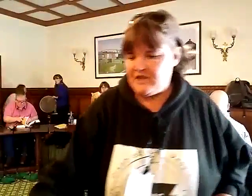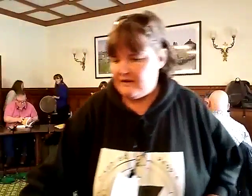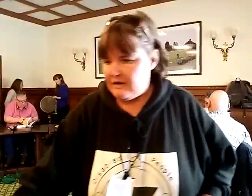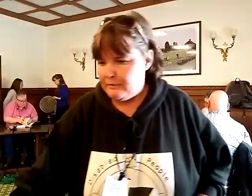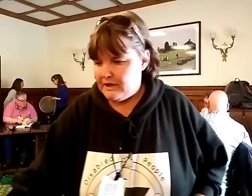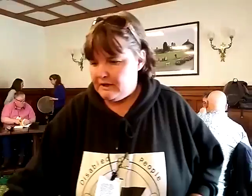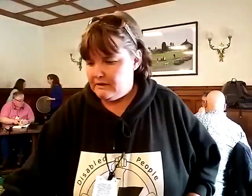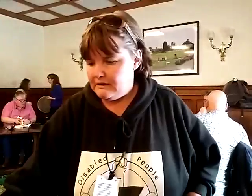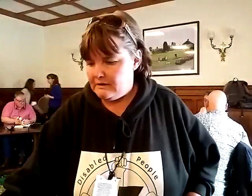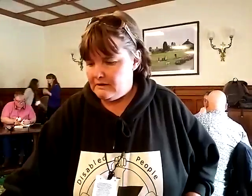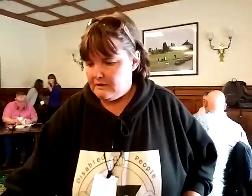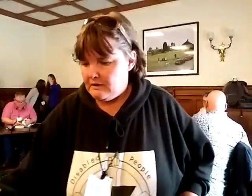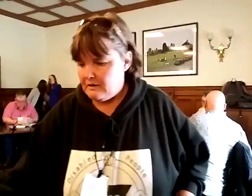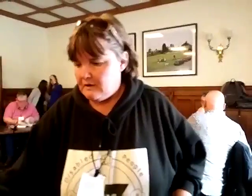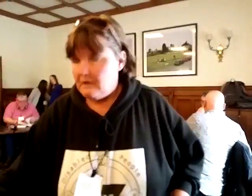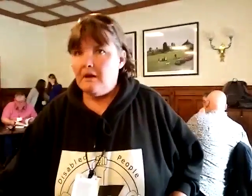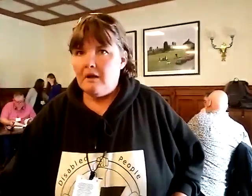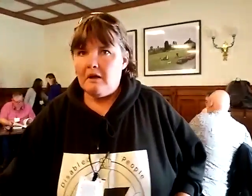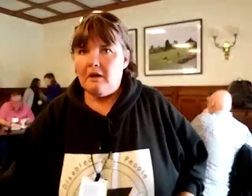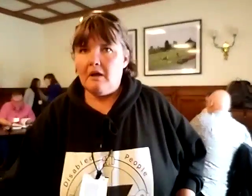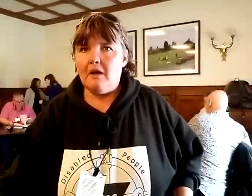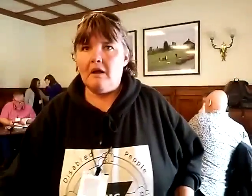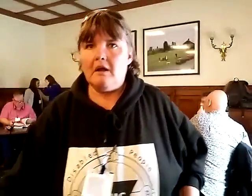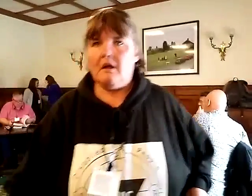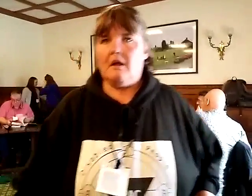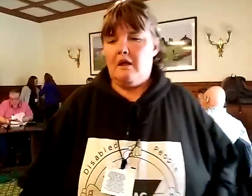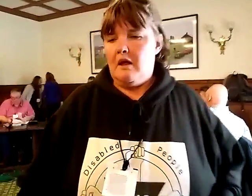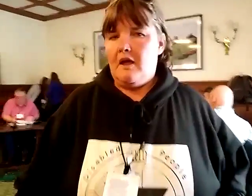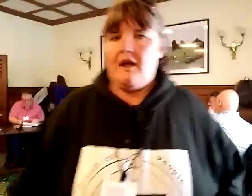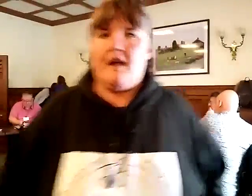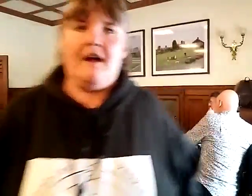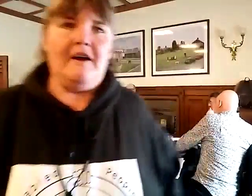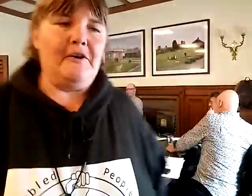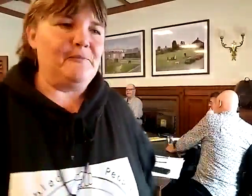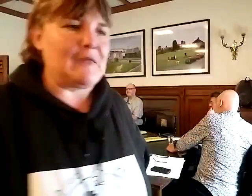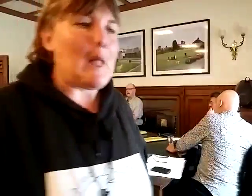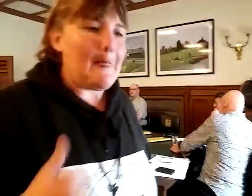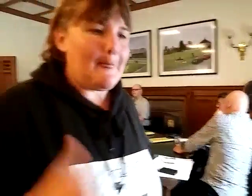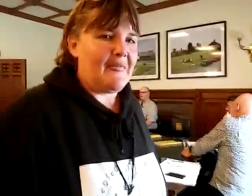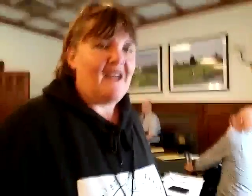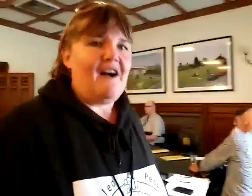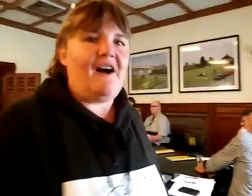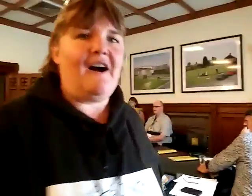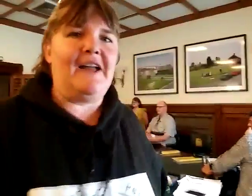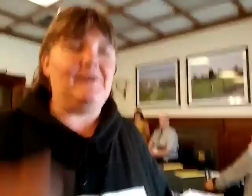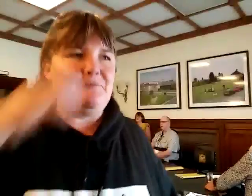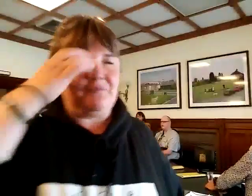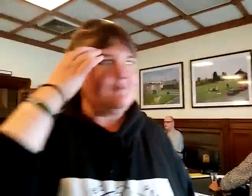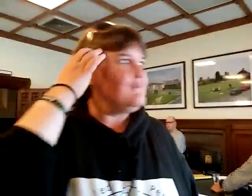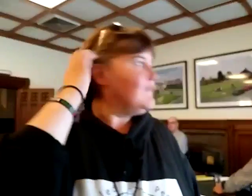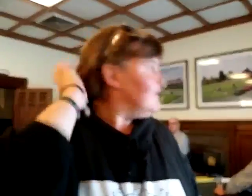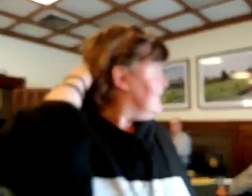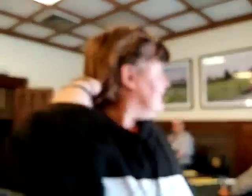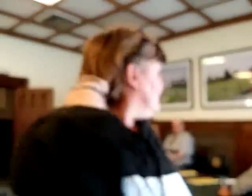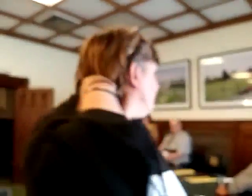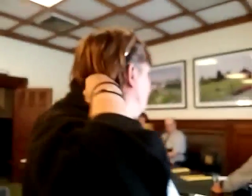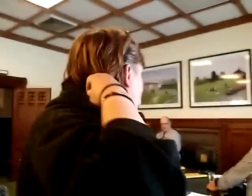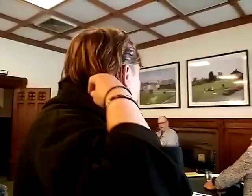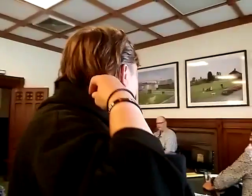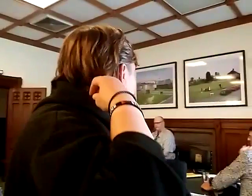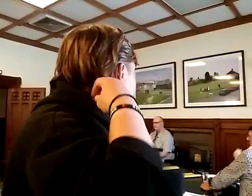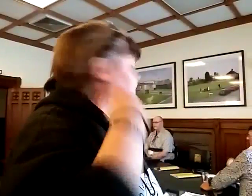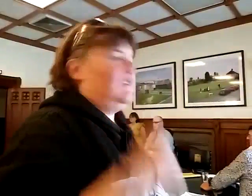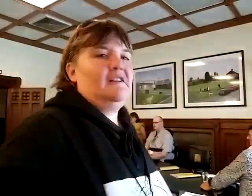Right. Okay. Need a chair, right? No, it's okay. Oh, Paula, so what's happening today? I'm going to start in about 5 minutes, which is one or two more things that will